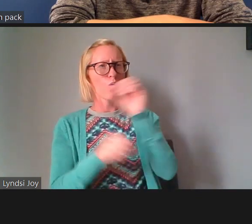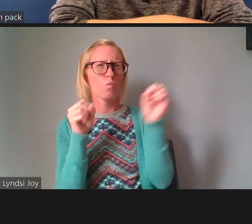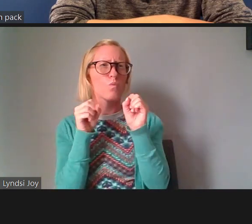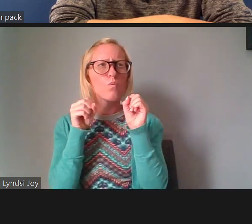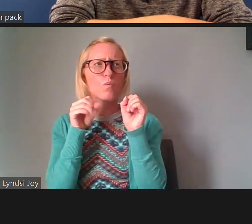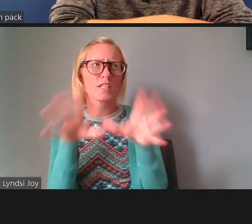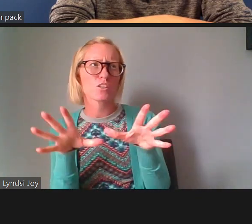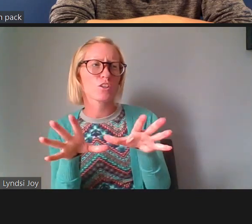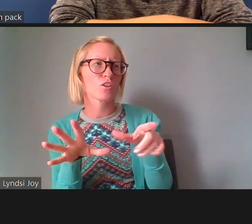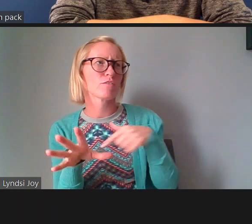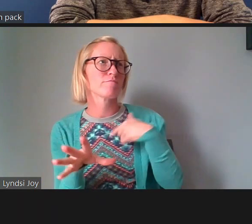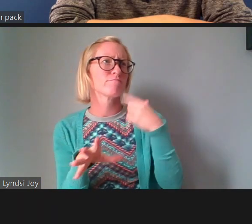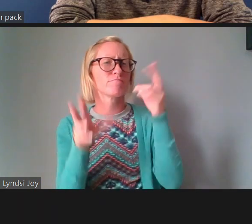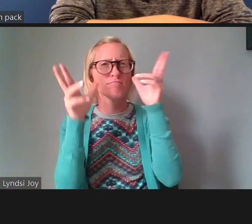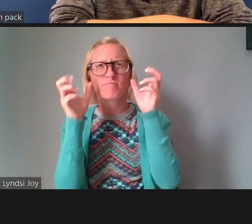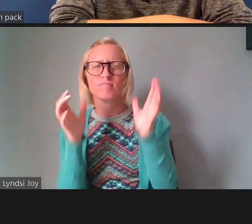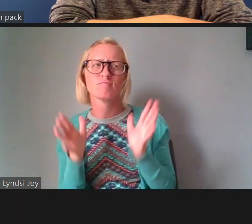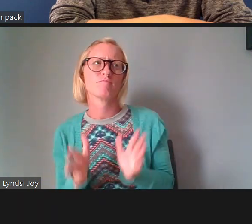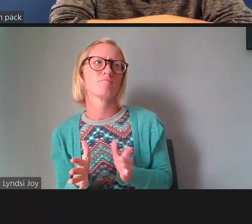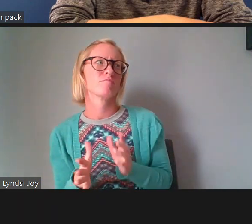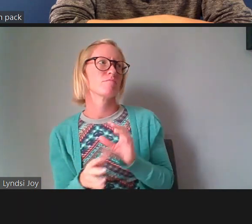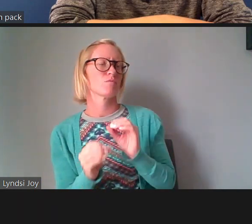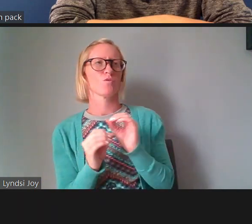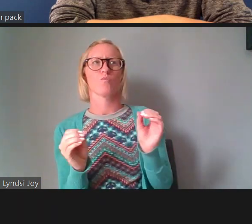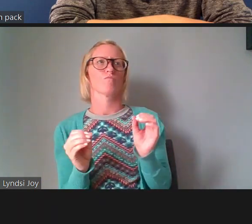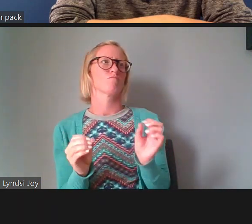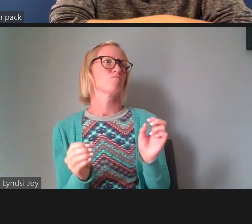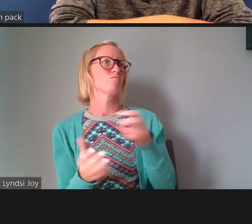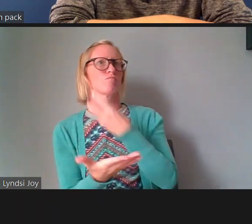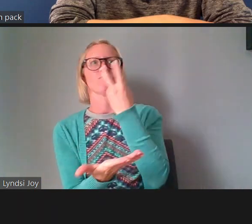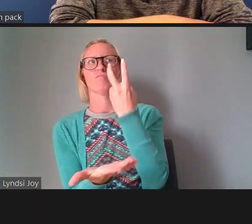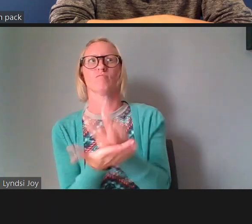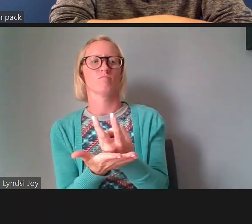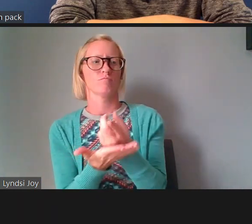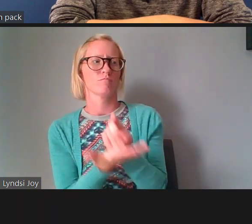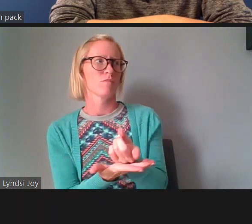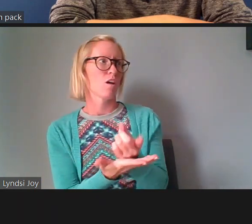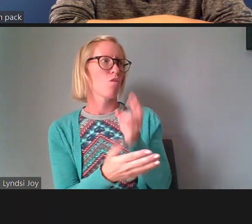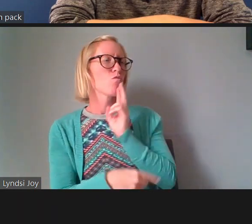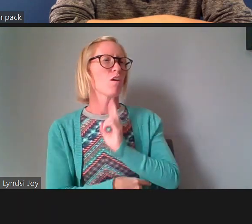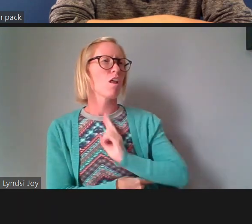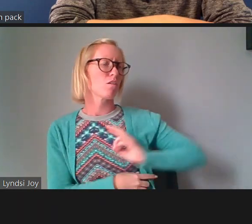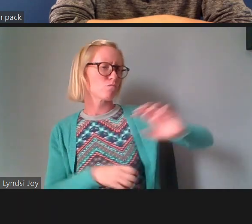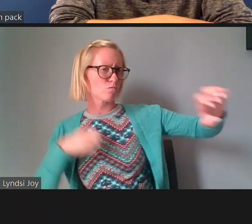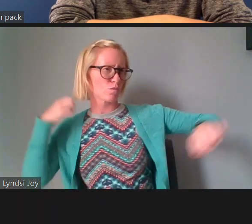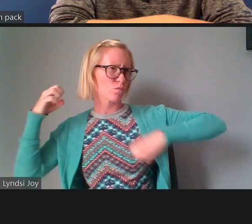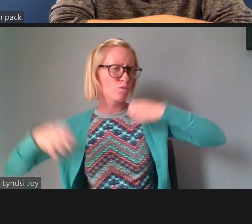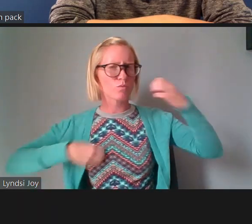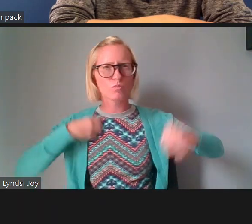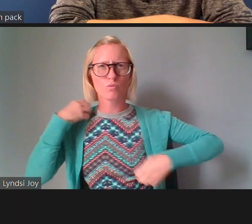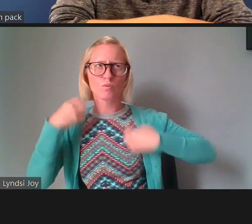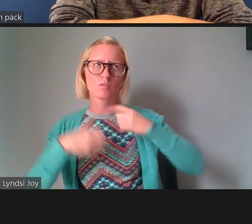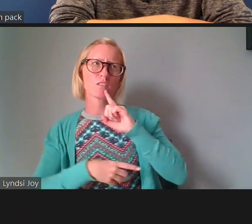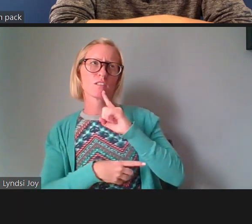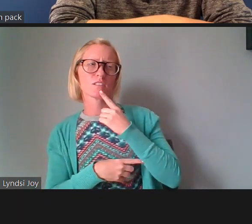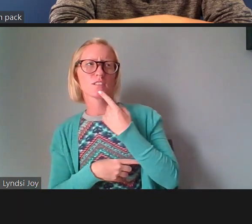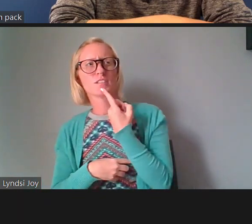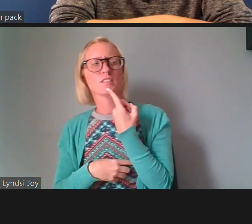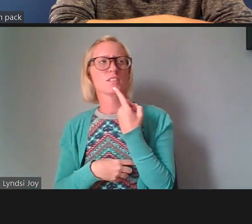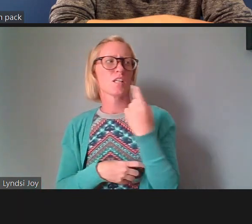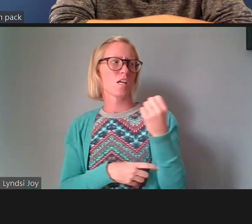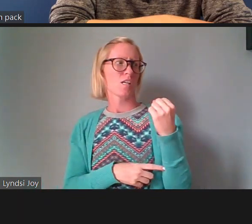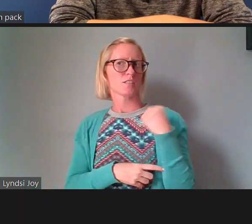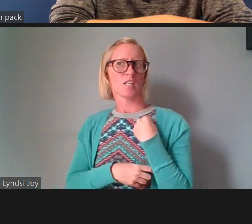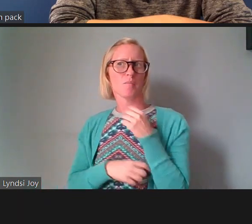for standing on one's head. This time, Ralph expressed the intensity of his emotion by pretending to knock Simon down, and soon they